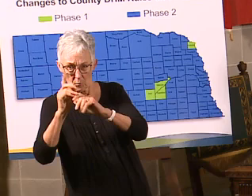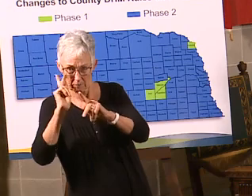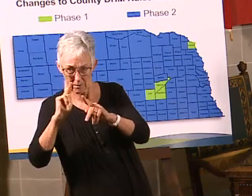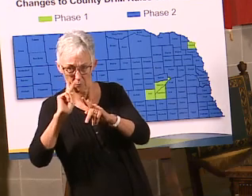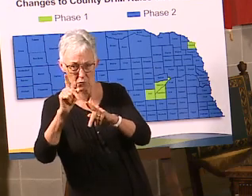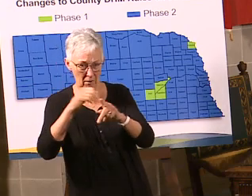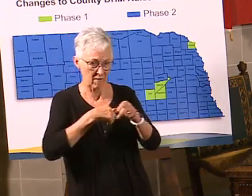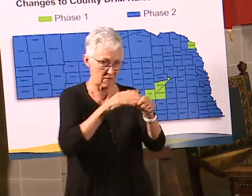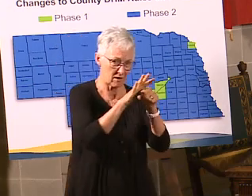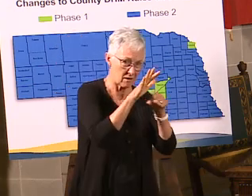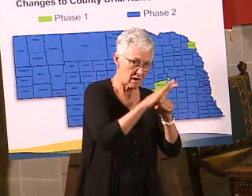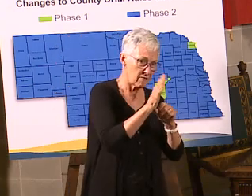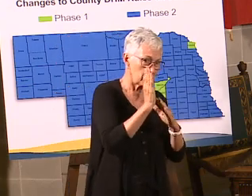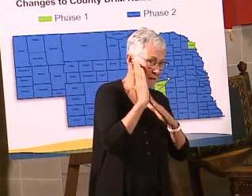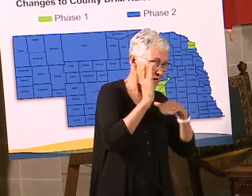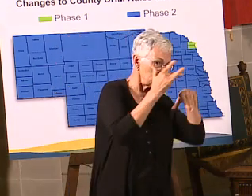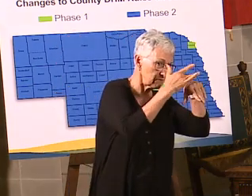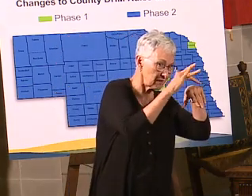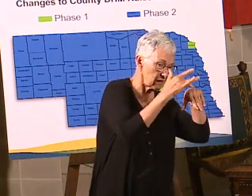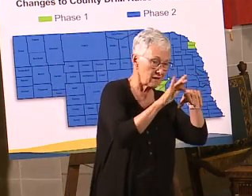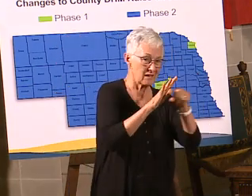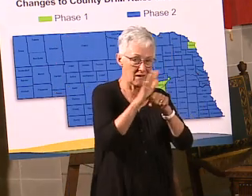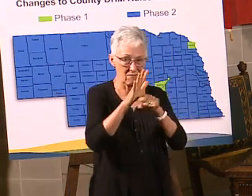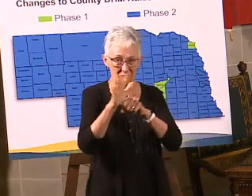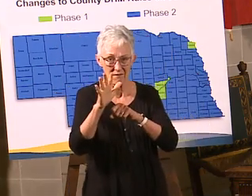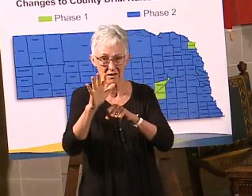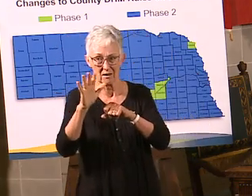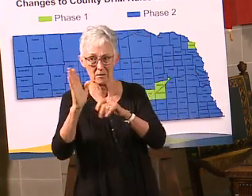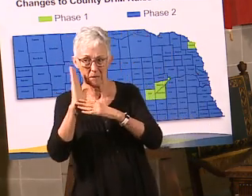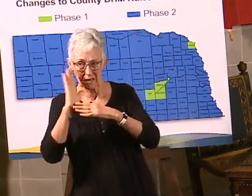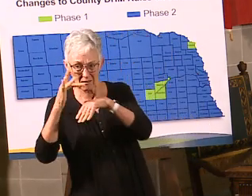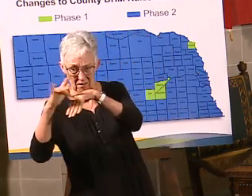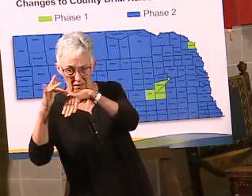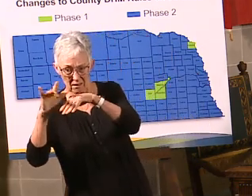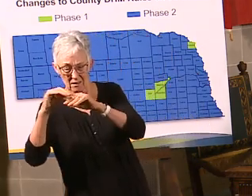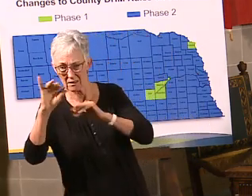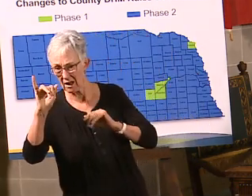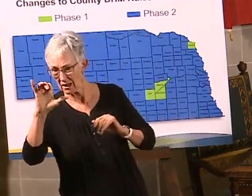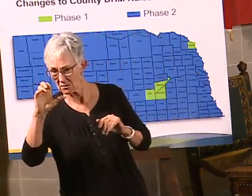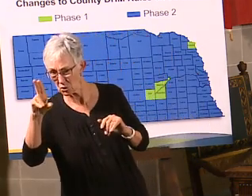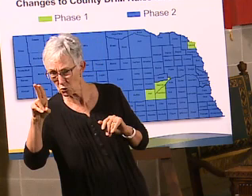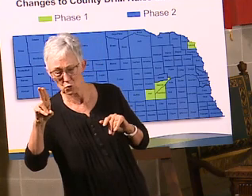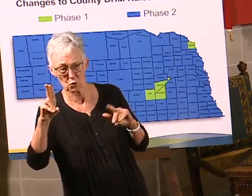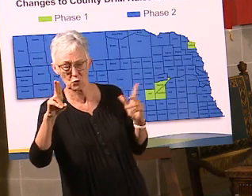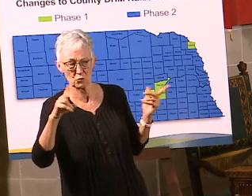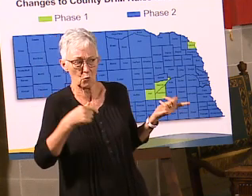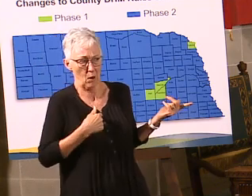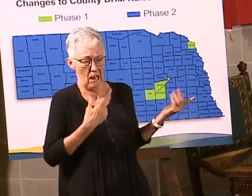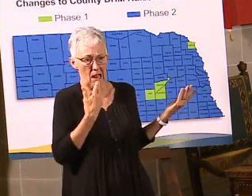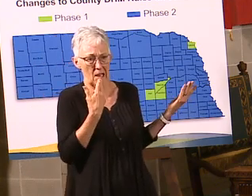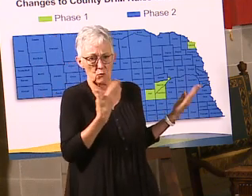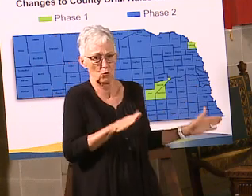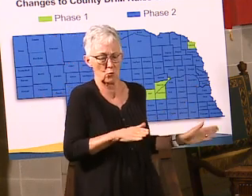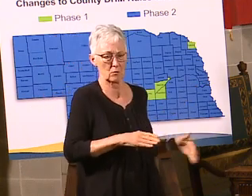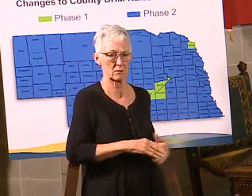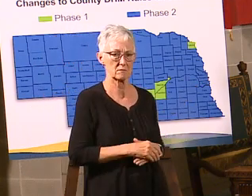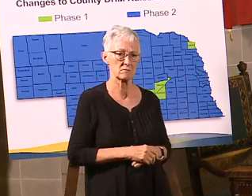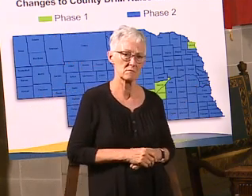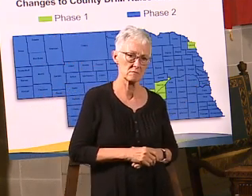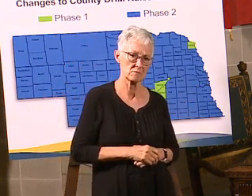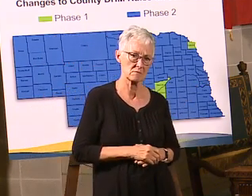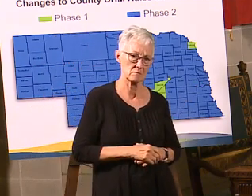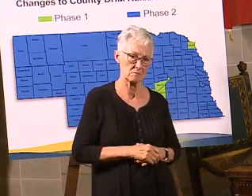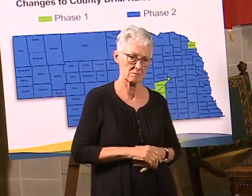conversations are ongoing right now. So I don't have any guidance to give you with regard to that because we're still having those conversations. Is there a concern that the ICU bed